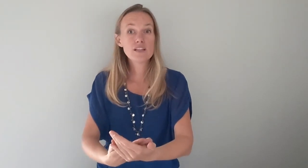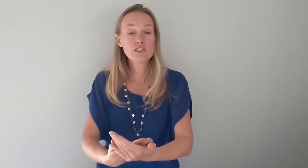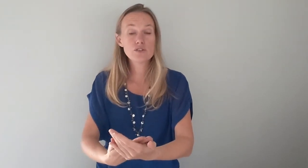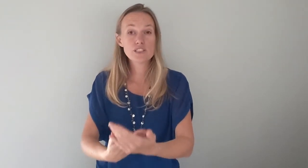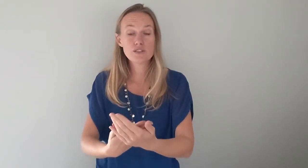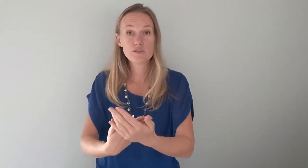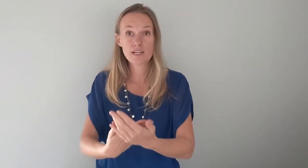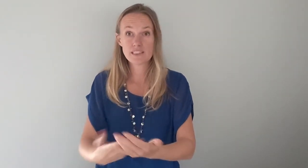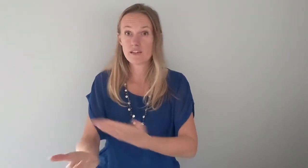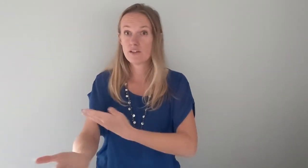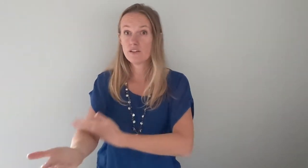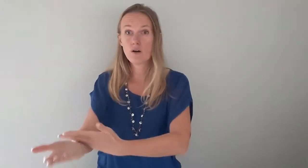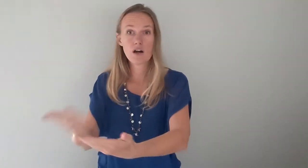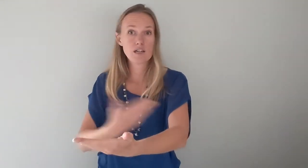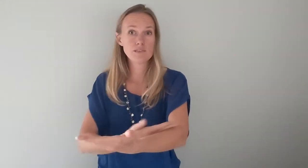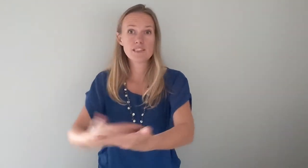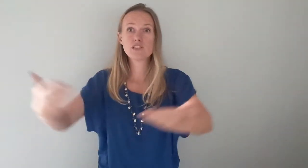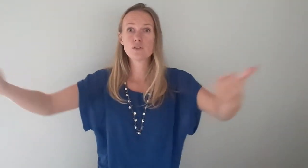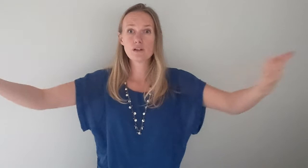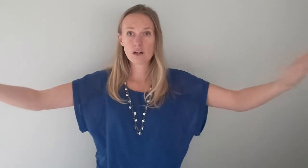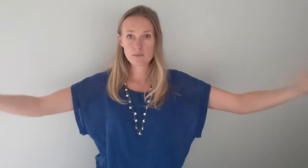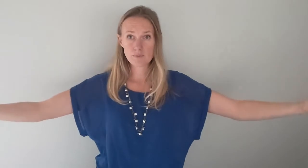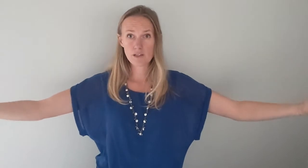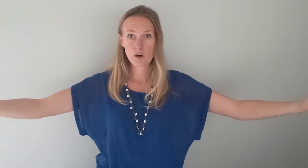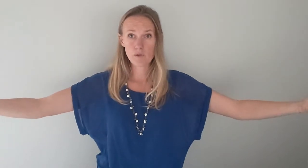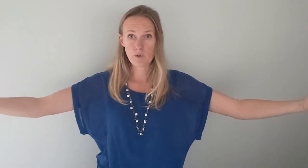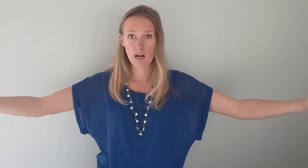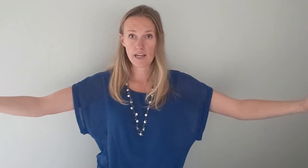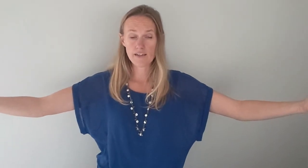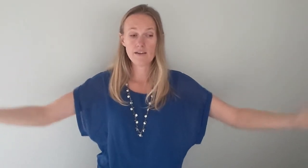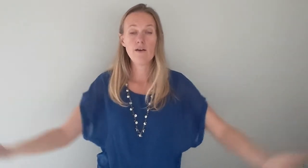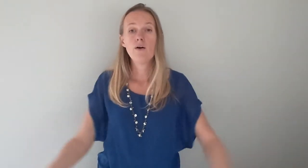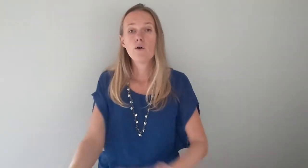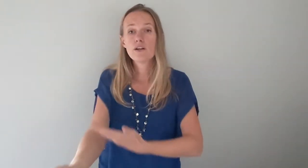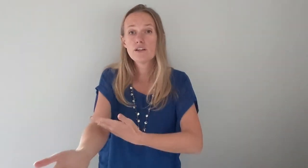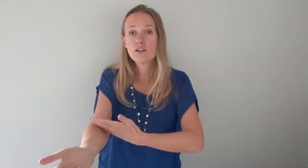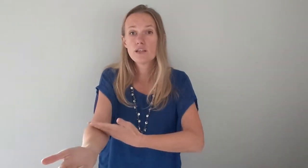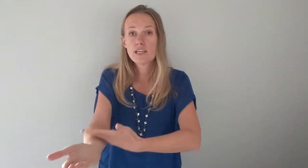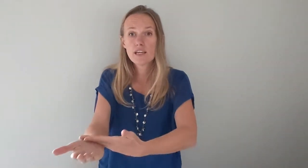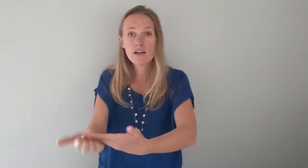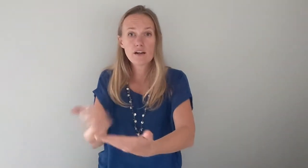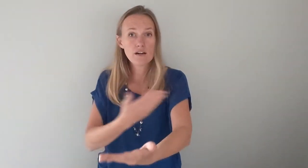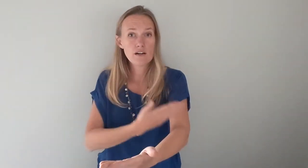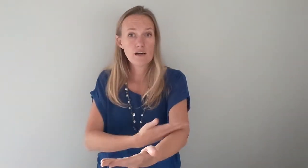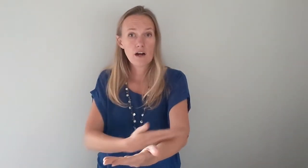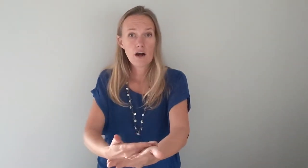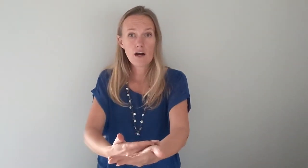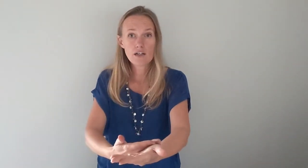do it 2 different ways here. You can do arms and then show your arms being open wide, or you can do here,